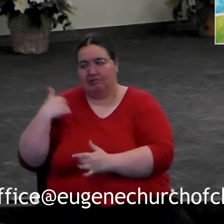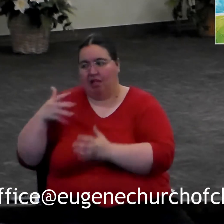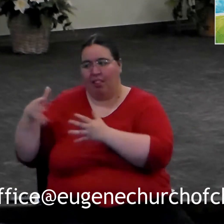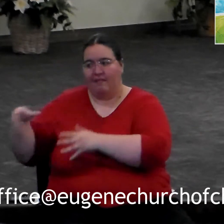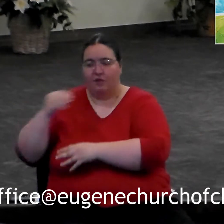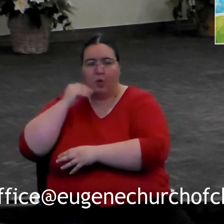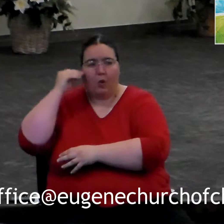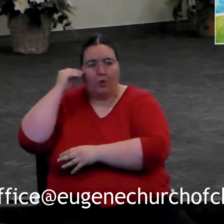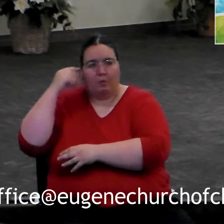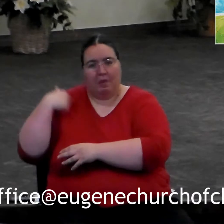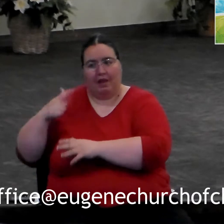something that I had to do here.